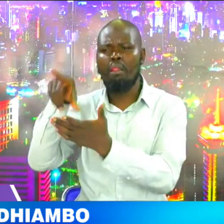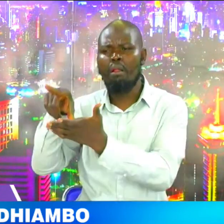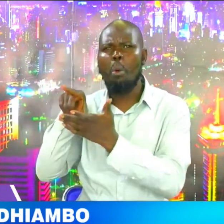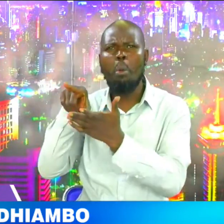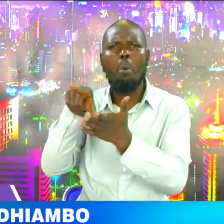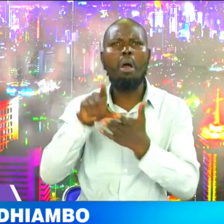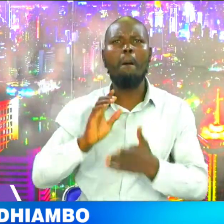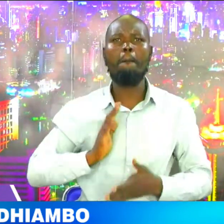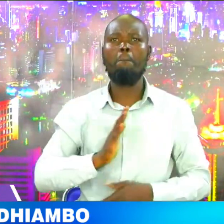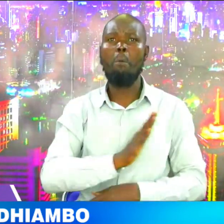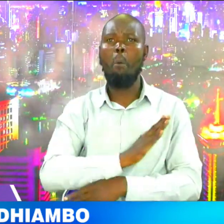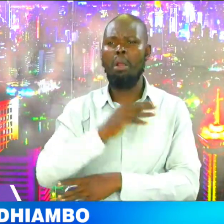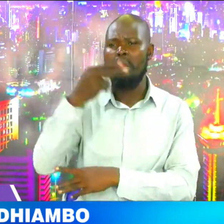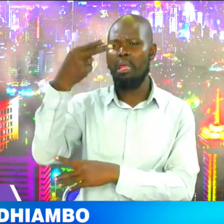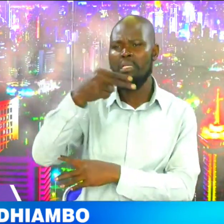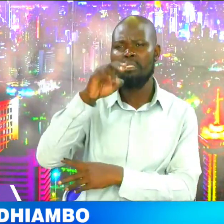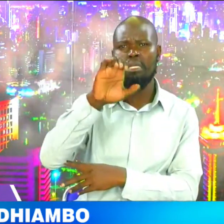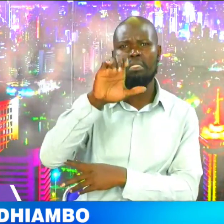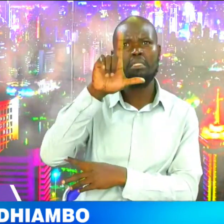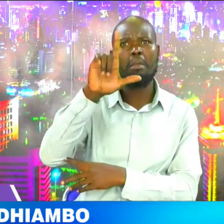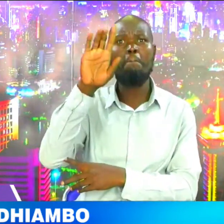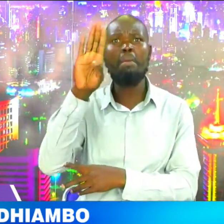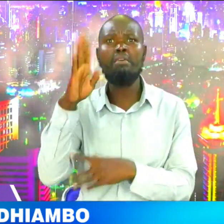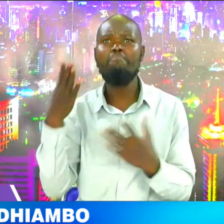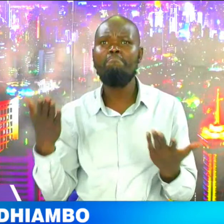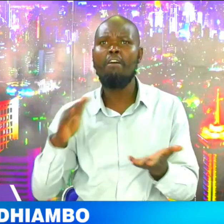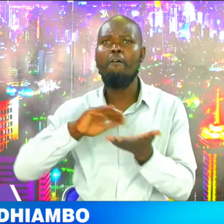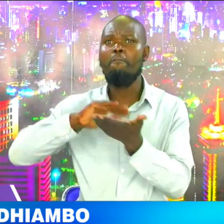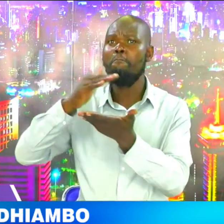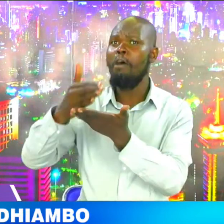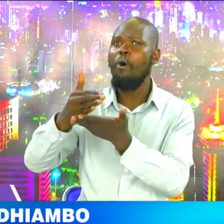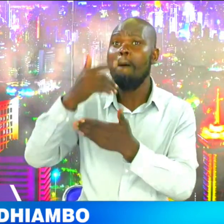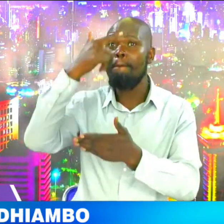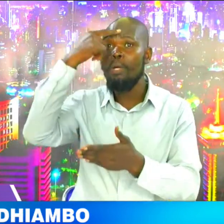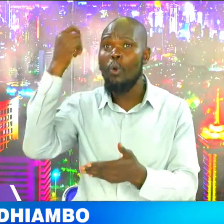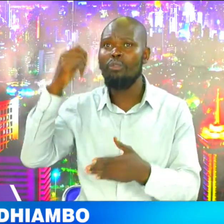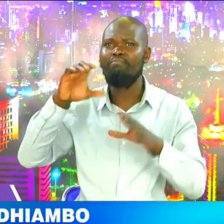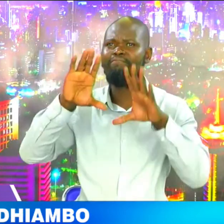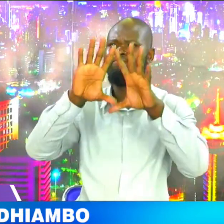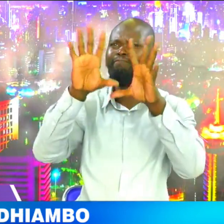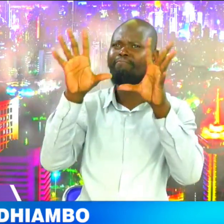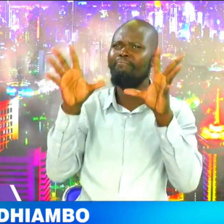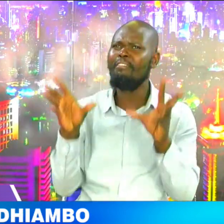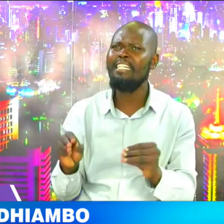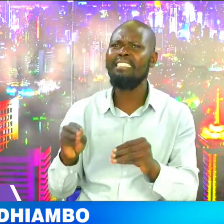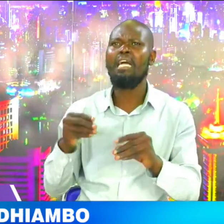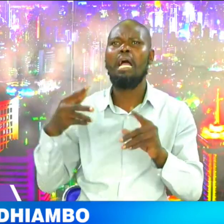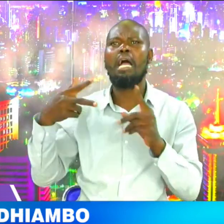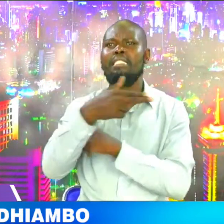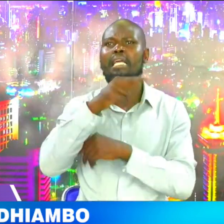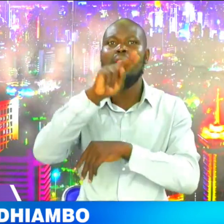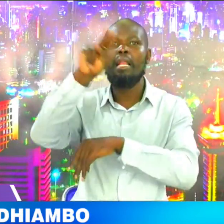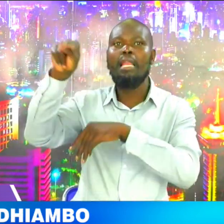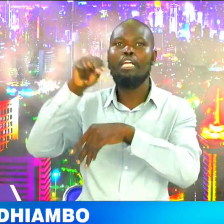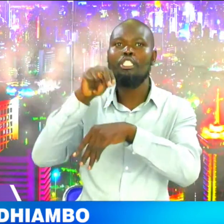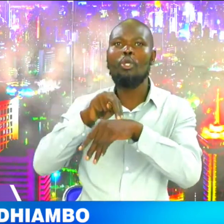140,000 university students will miss out on this year's Higher Education Loans Board (HELB) funds due